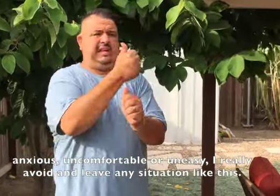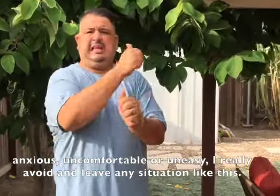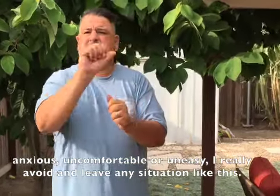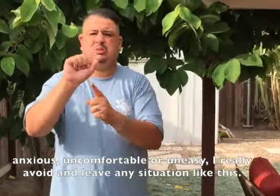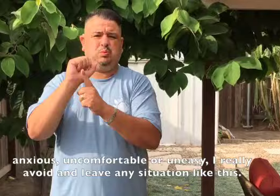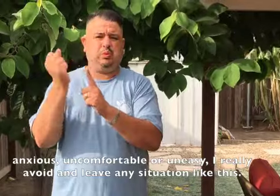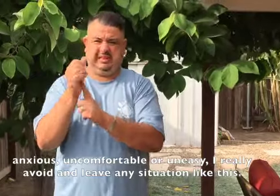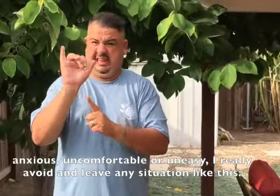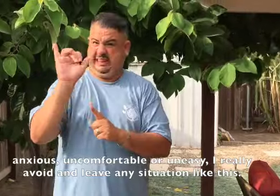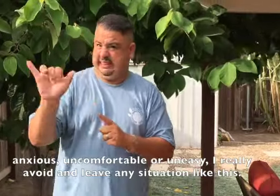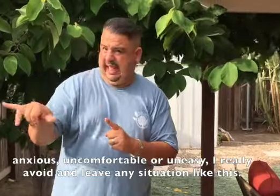this.